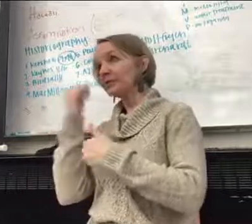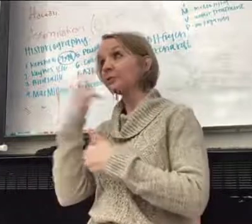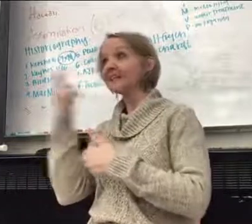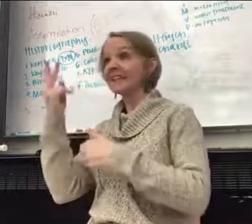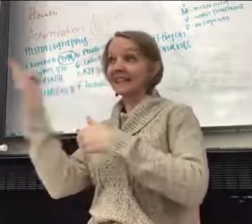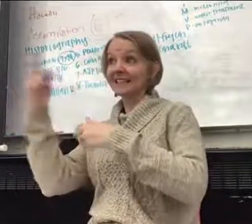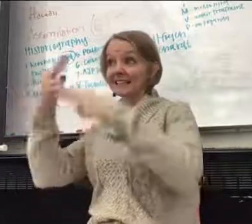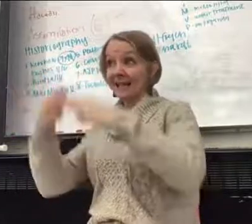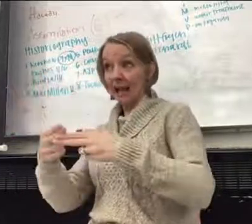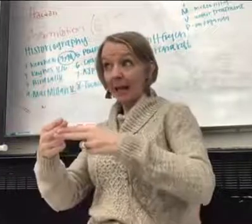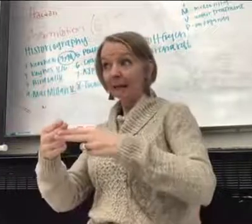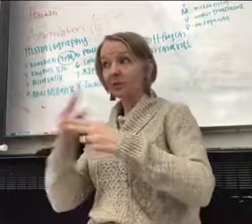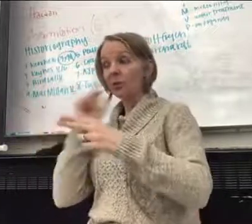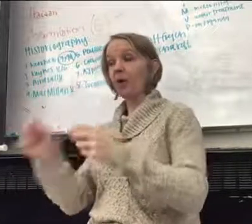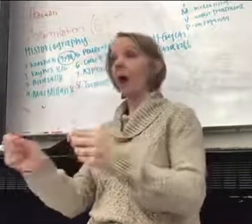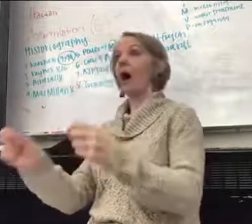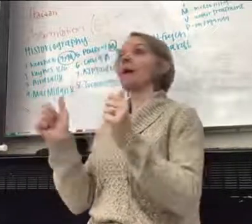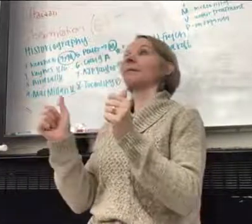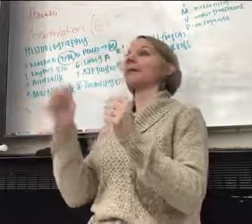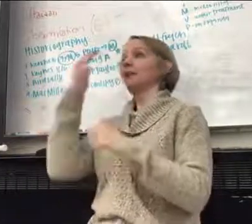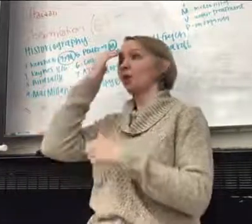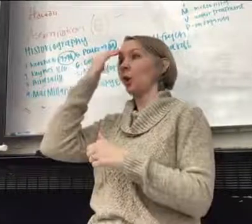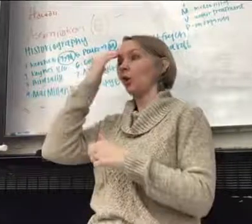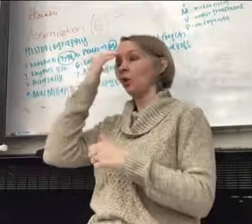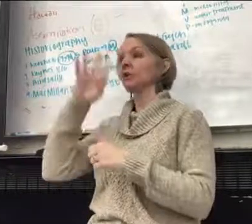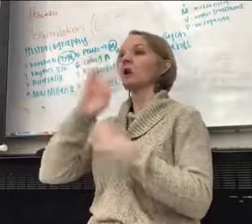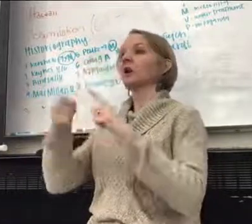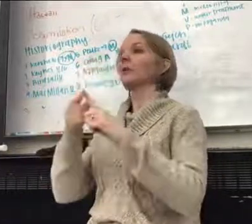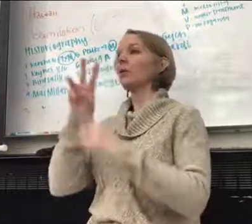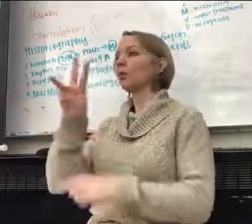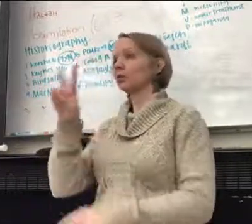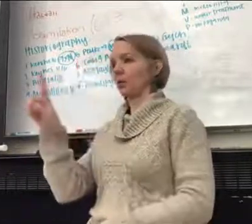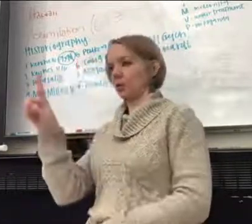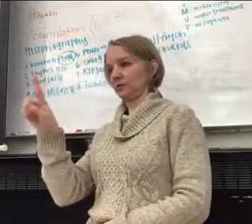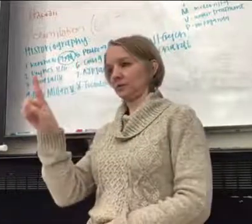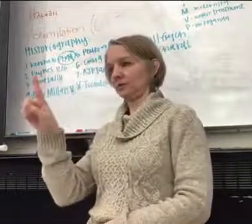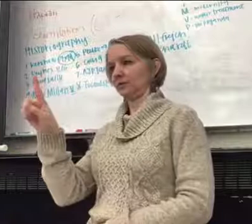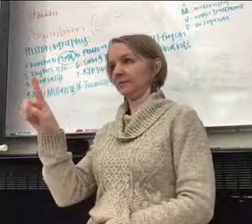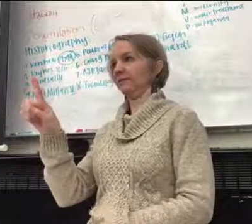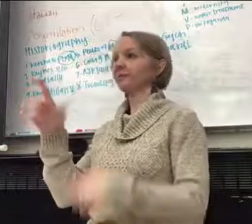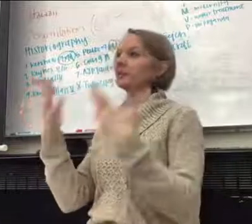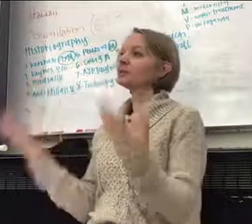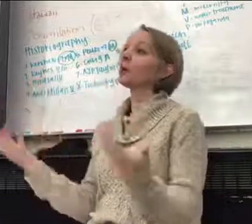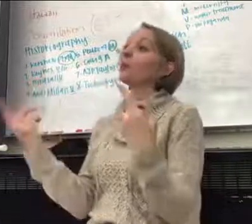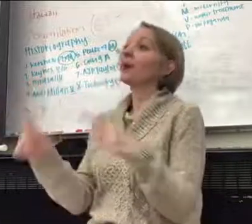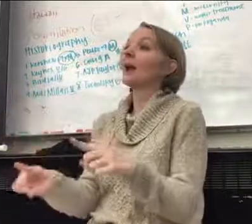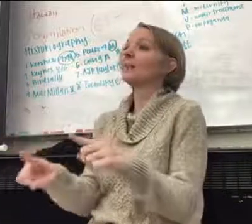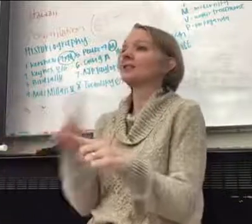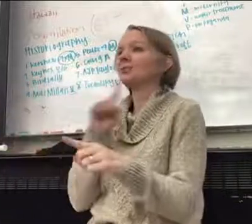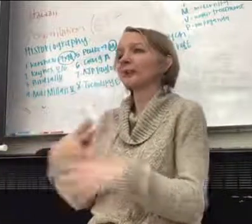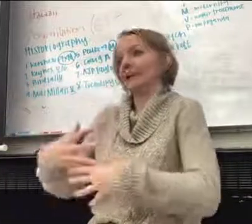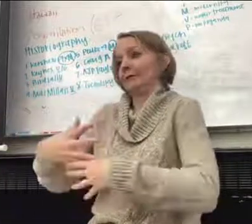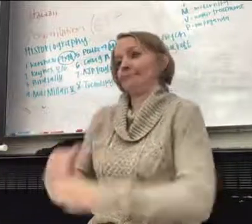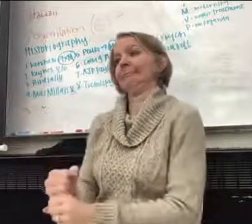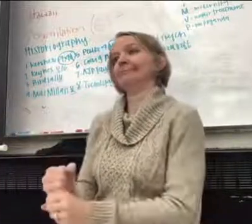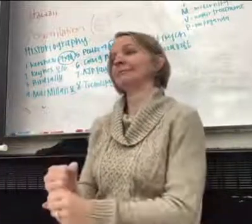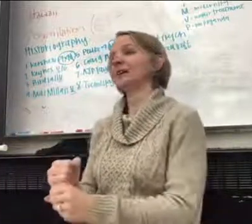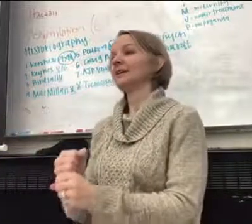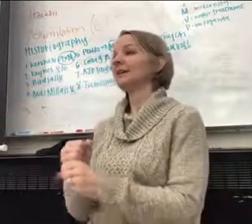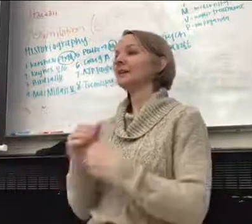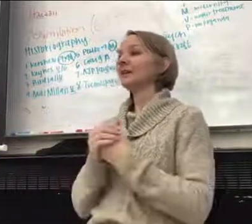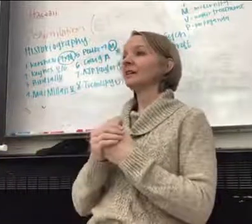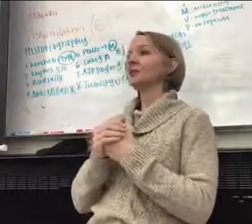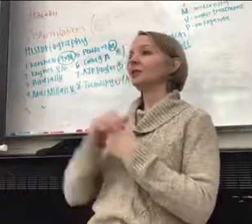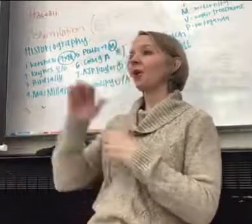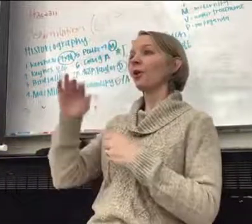this guy's name, though, you're going to automatically know that you're talking about World War I. So here's basically what happens in a very shortened version. The Archduke